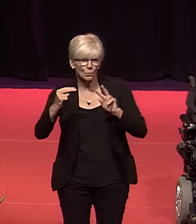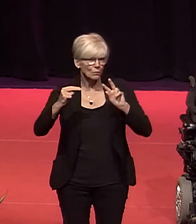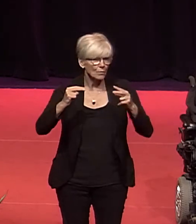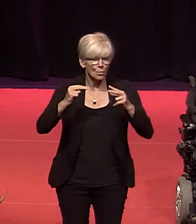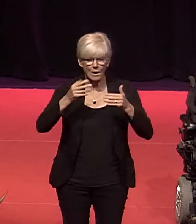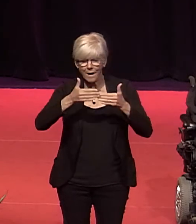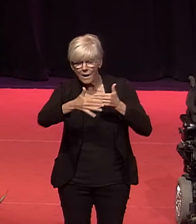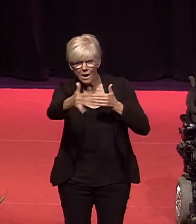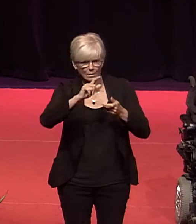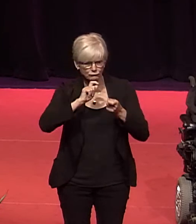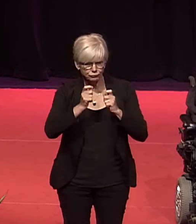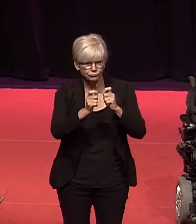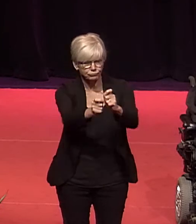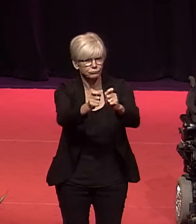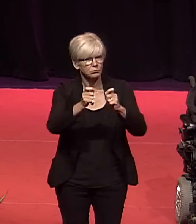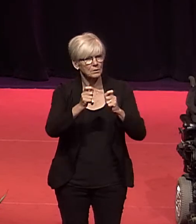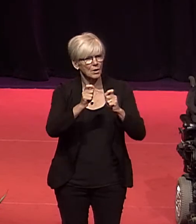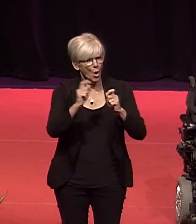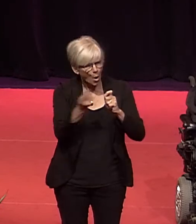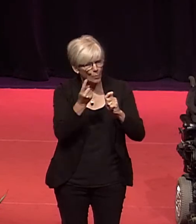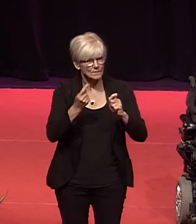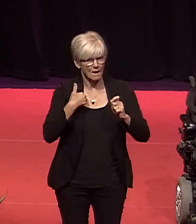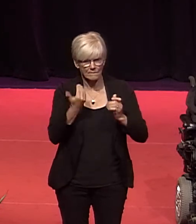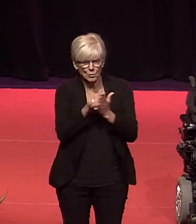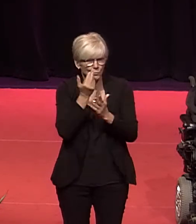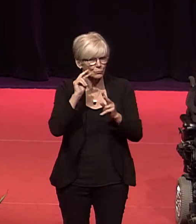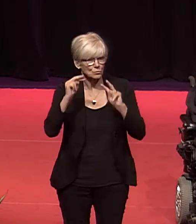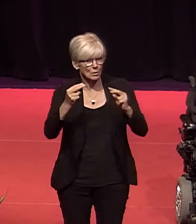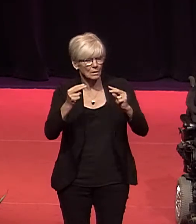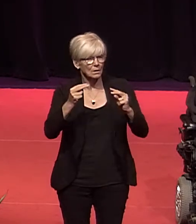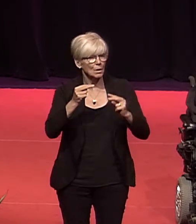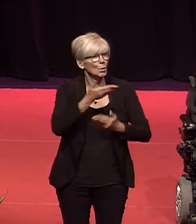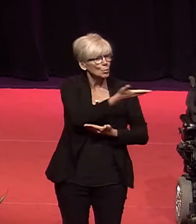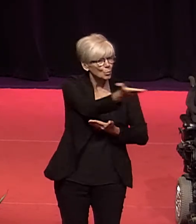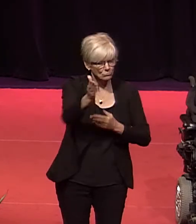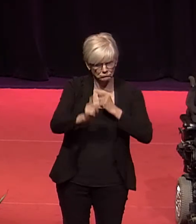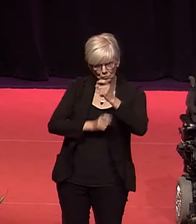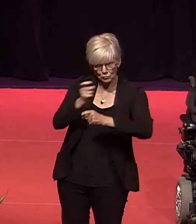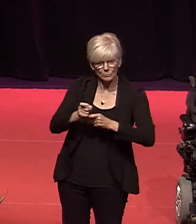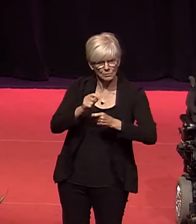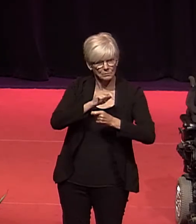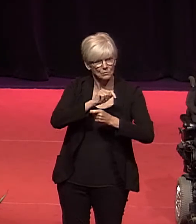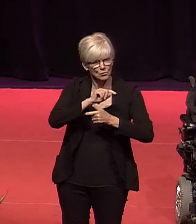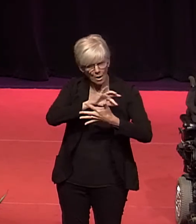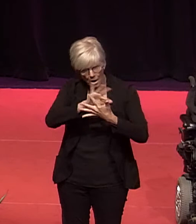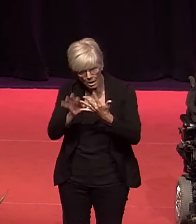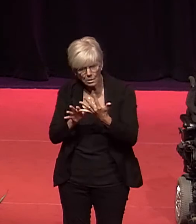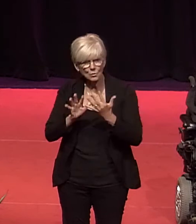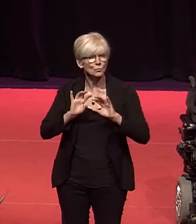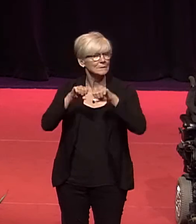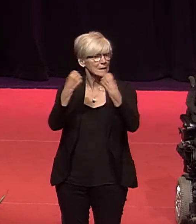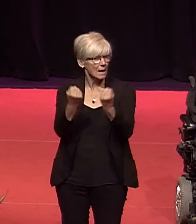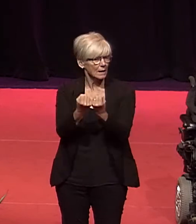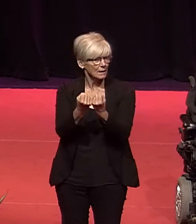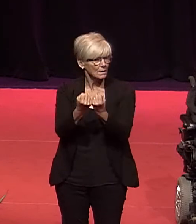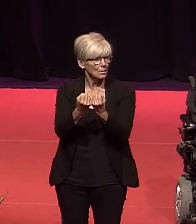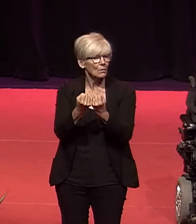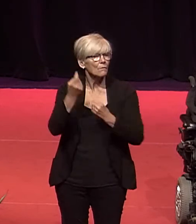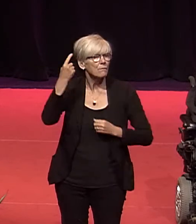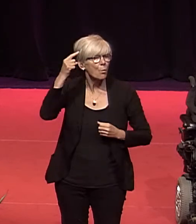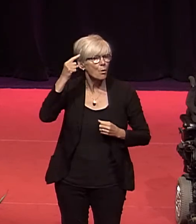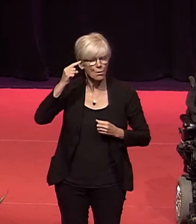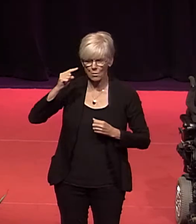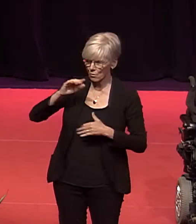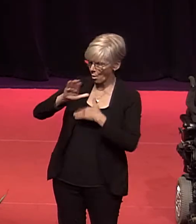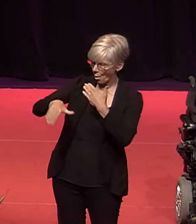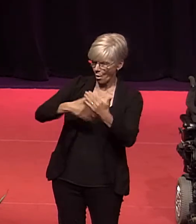an age of rapid advancement, and contribute in all these ways to society in order that the